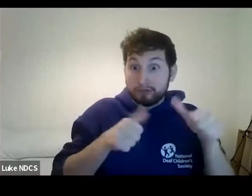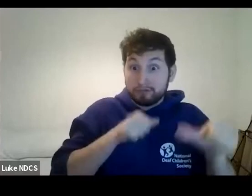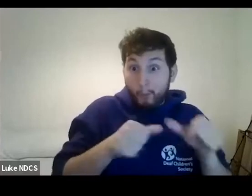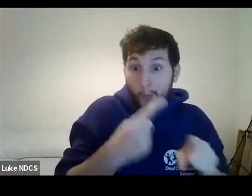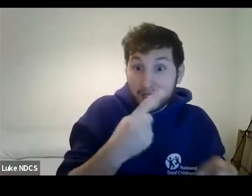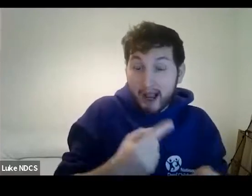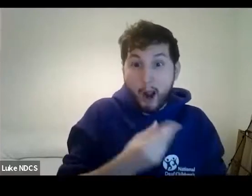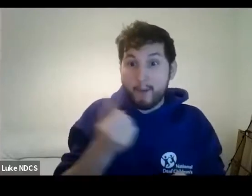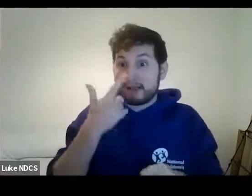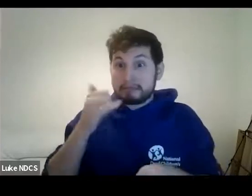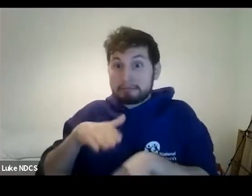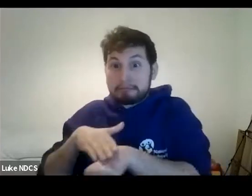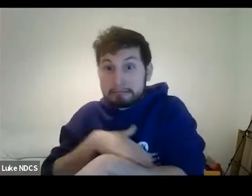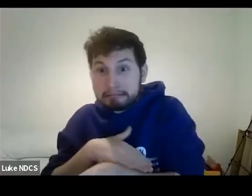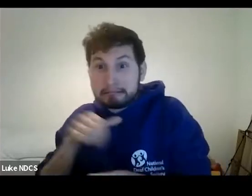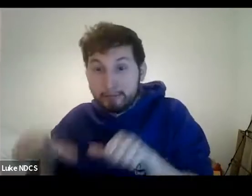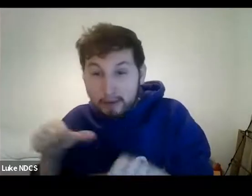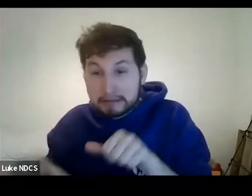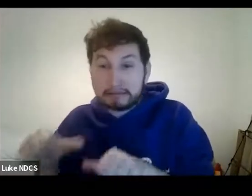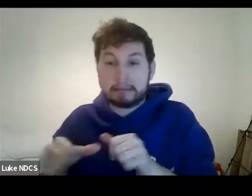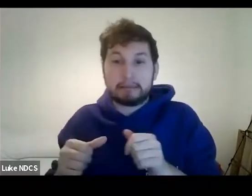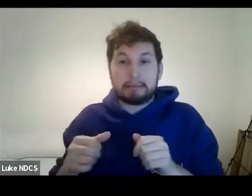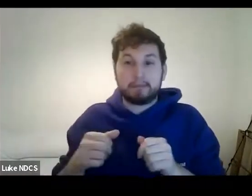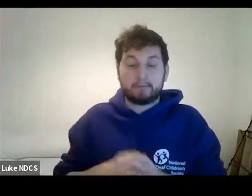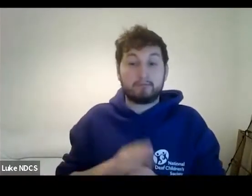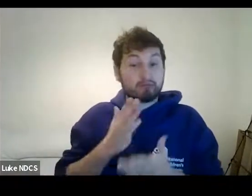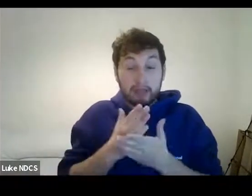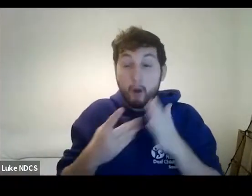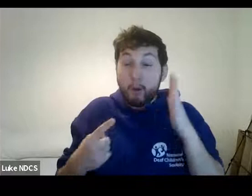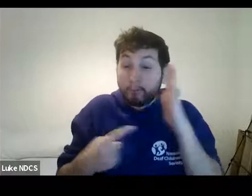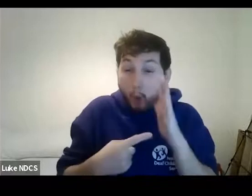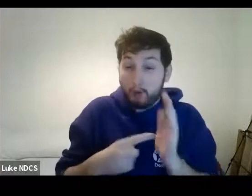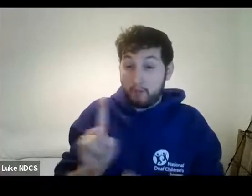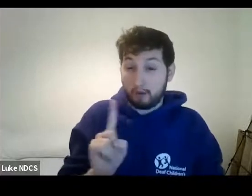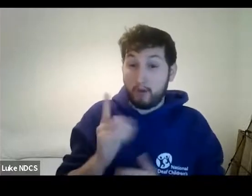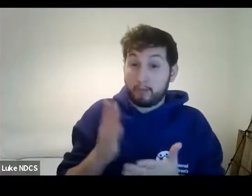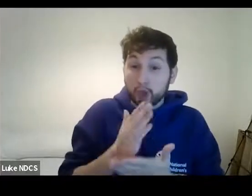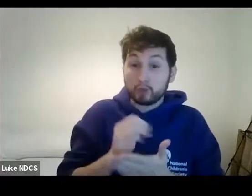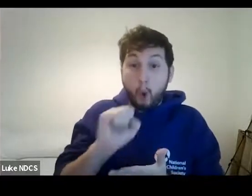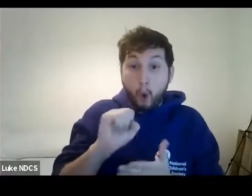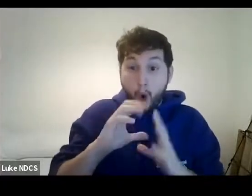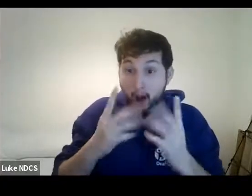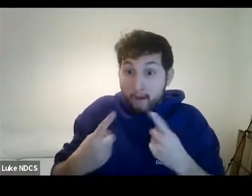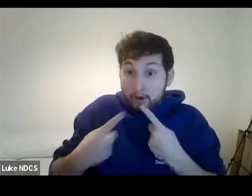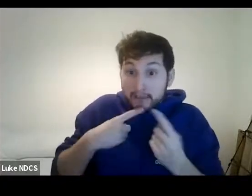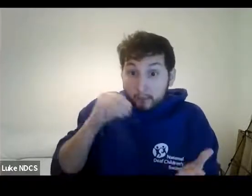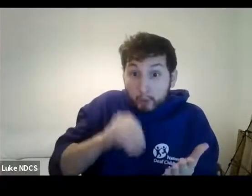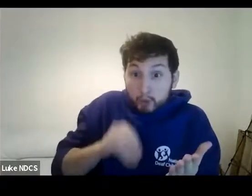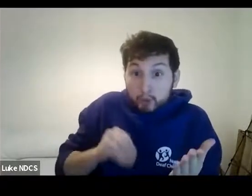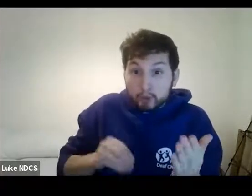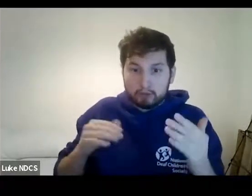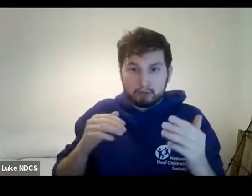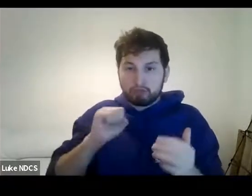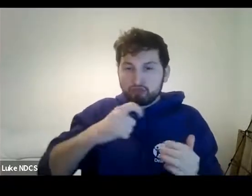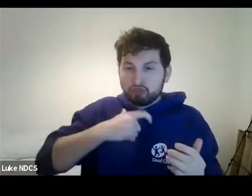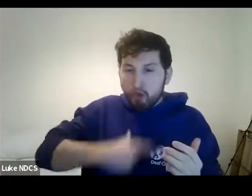So it's important to remember that the application process can vary. For some people, it might be a very quick process, whereas for some people, it might take longer. But the most